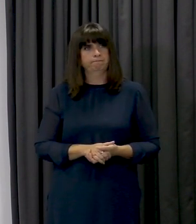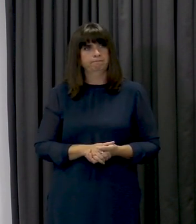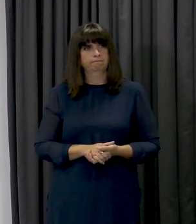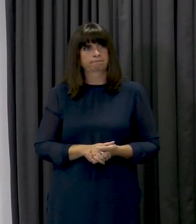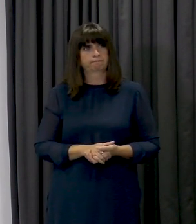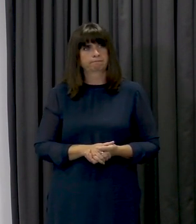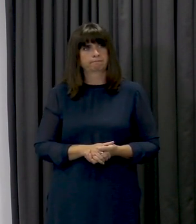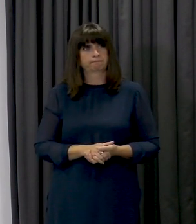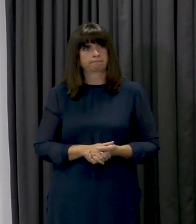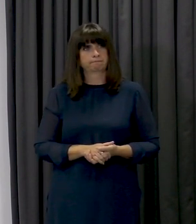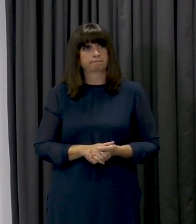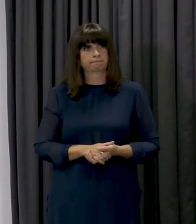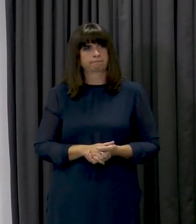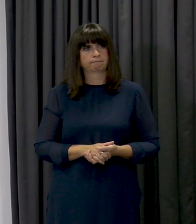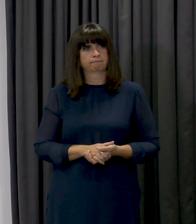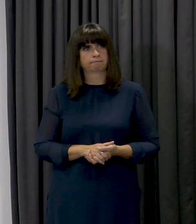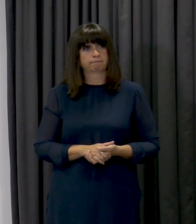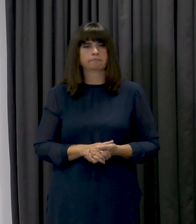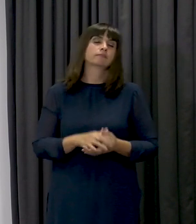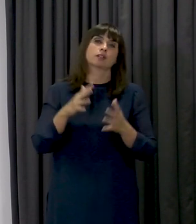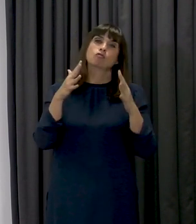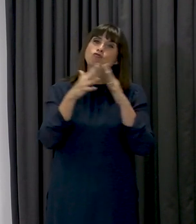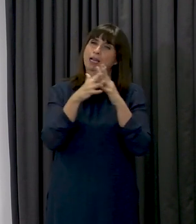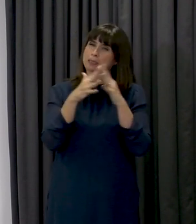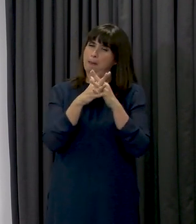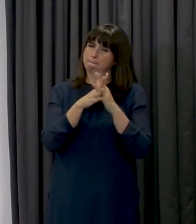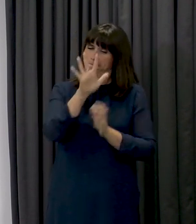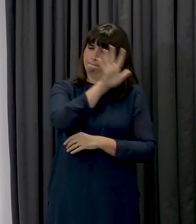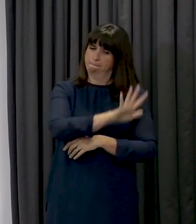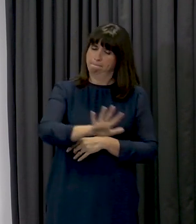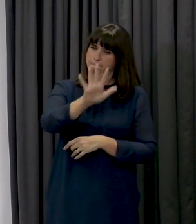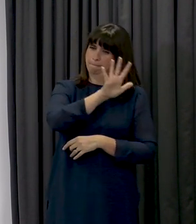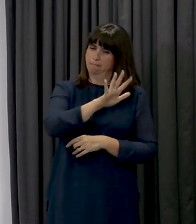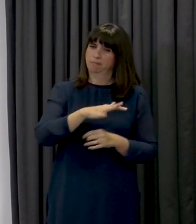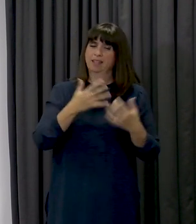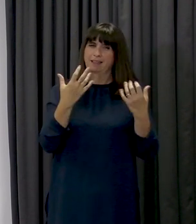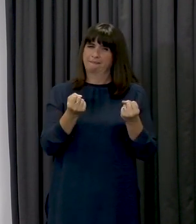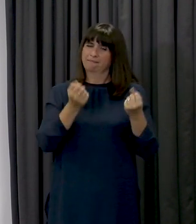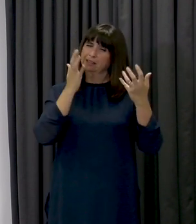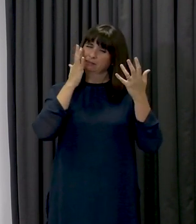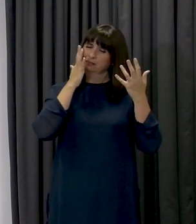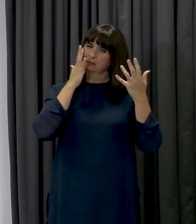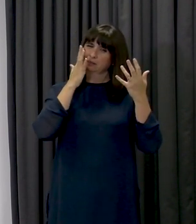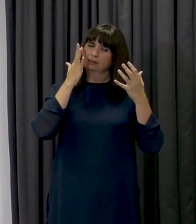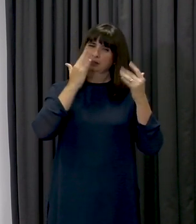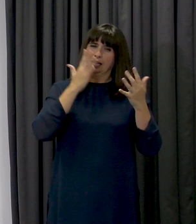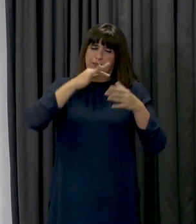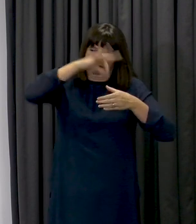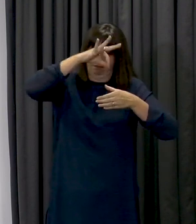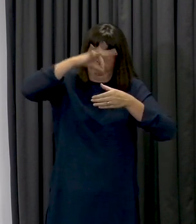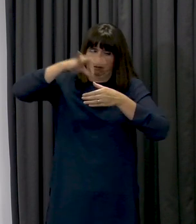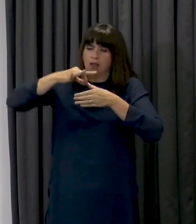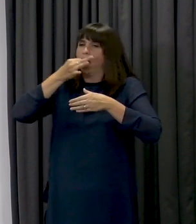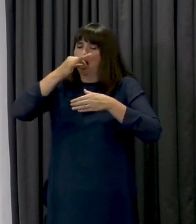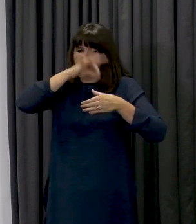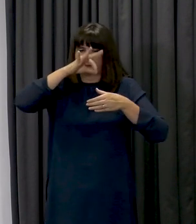And just following on from that with regards to the situation in Wrexham, we've currently got mass testing taking place in both the Kaya Park